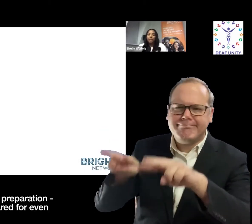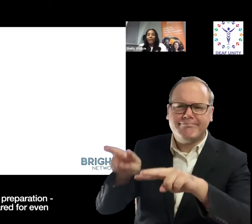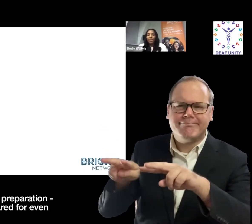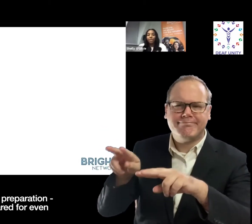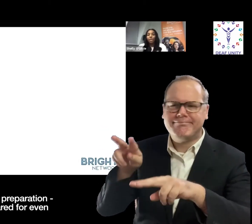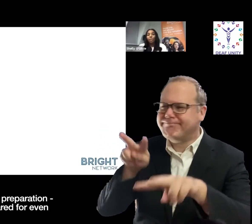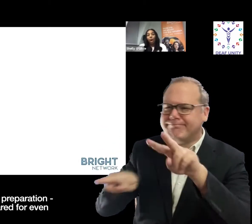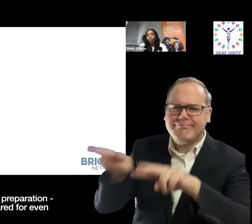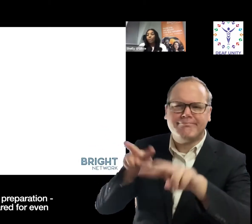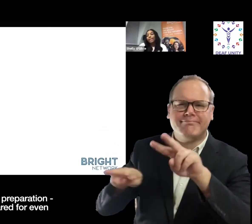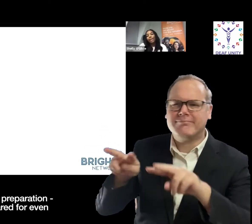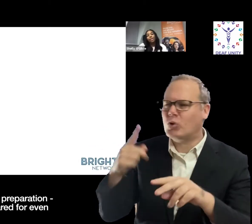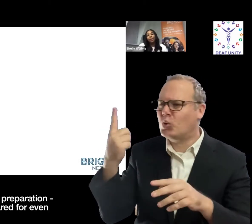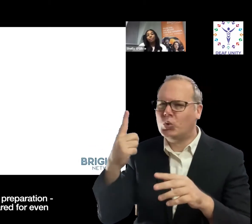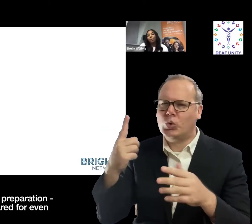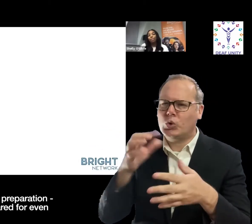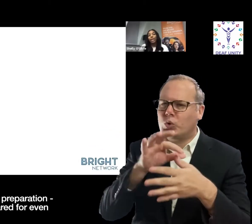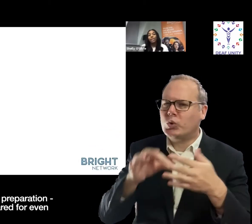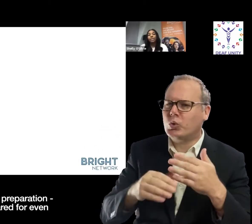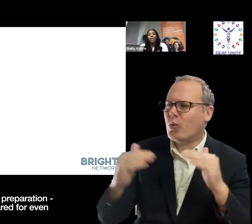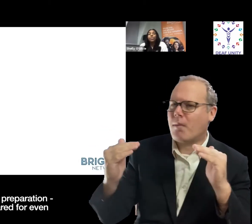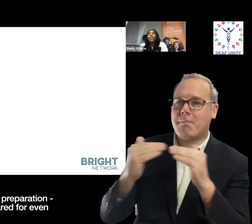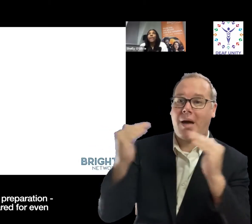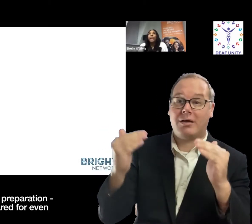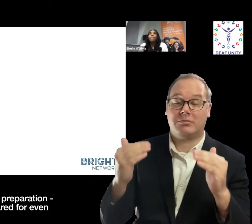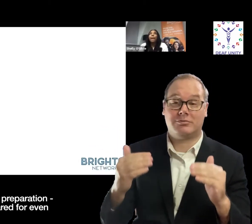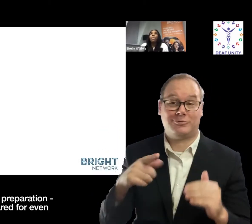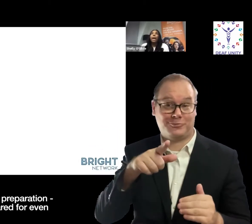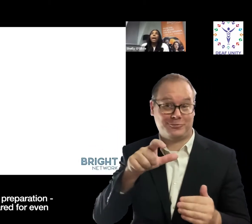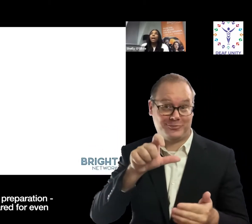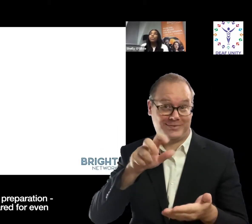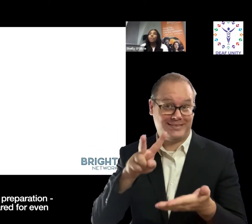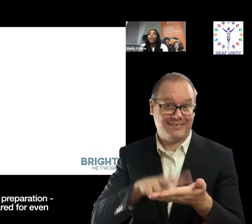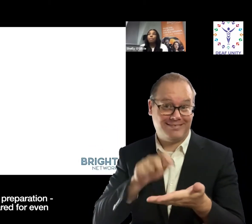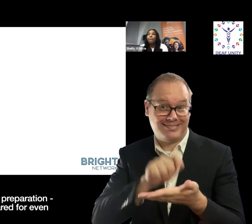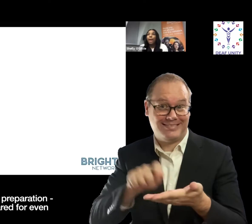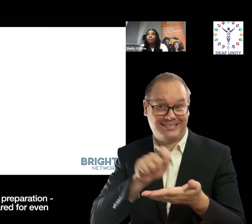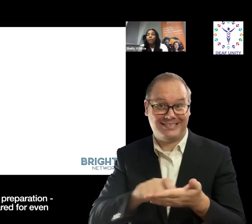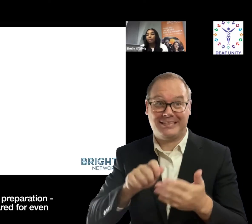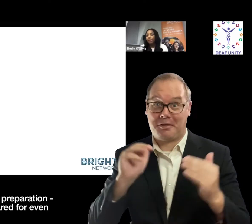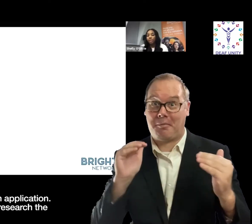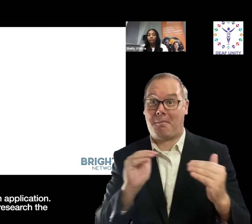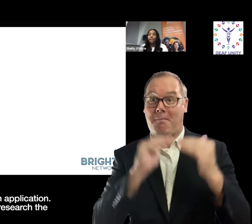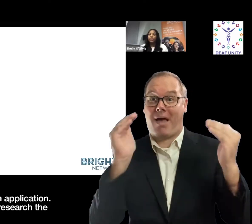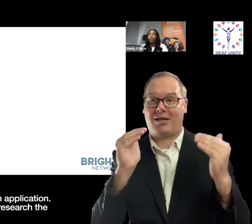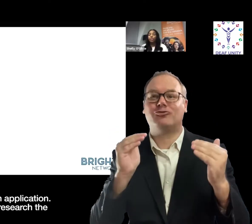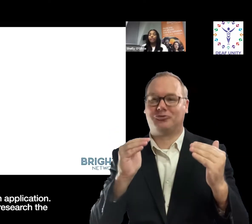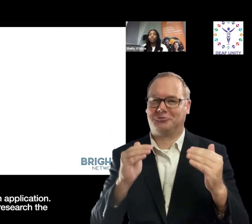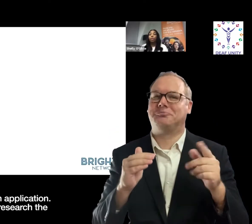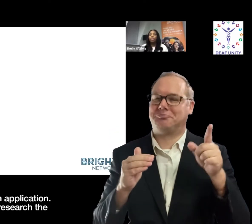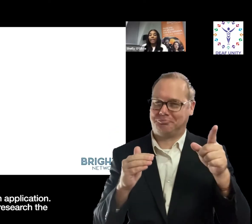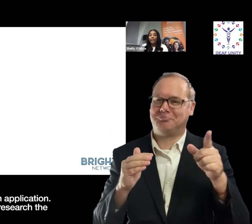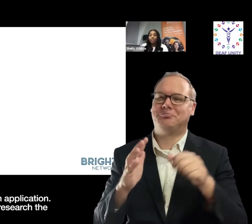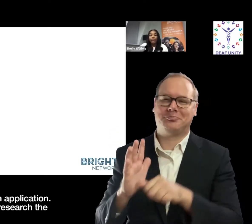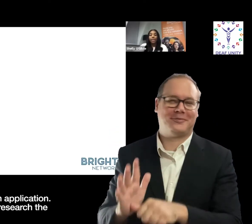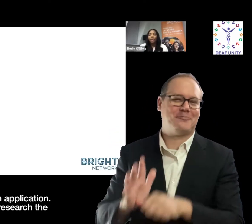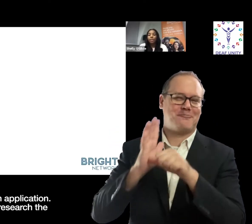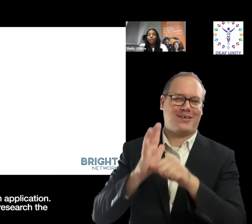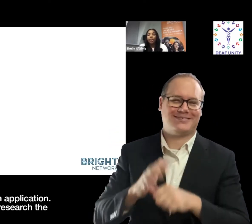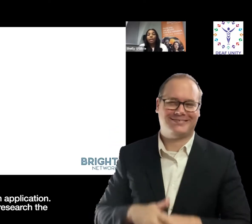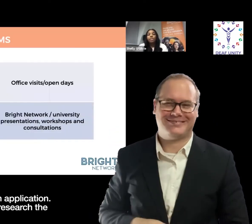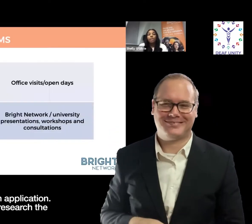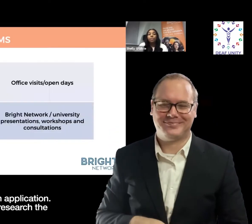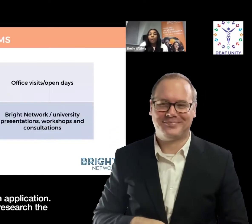Moving on then to our research and preparation. So thinking about how to get prepared for even starting to write your CV or make an